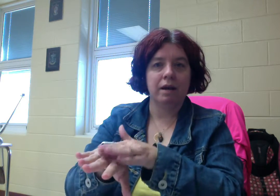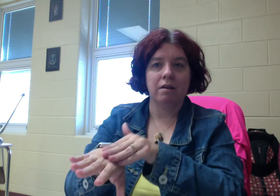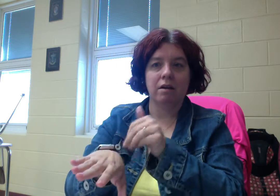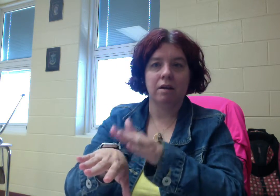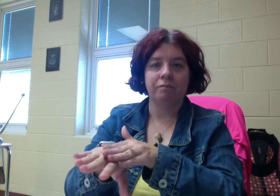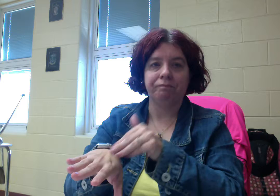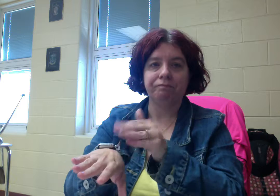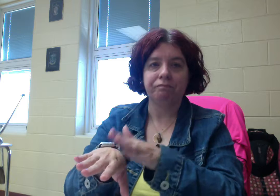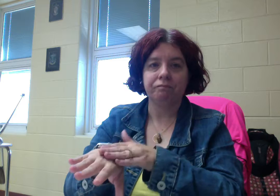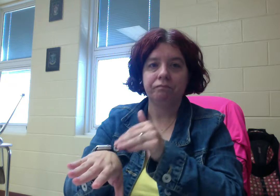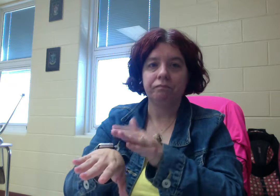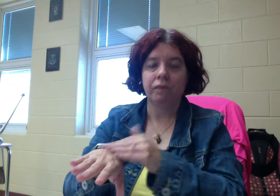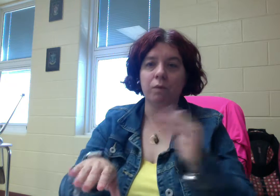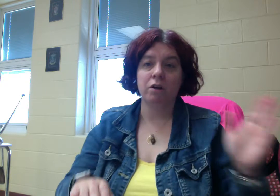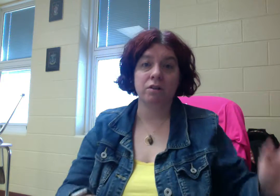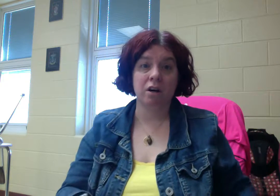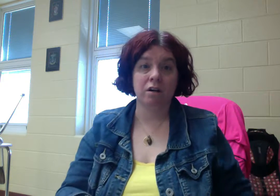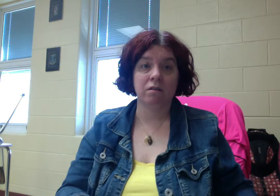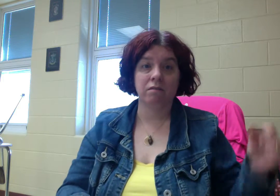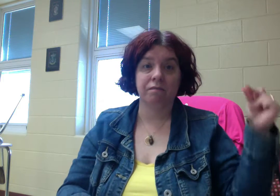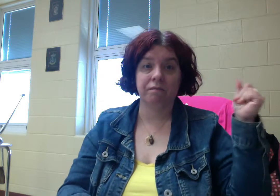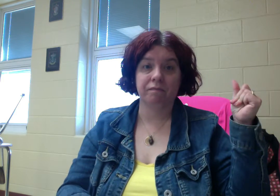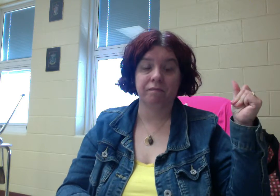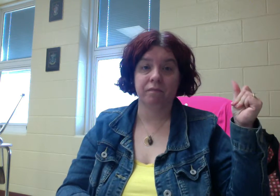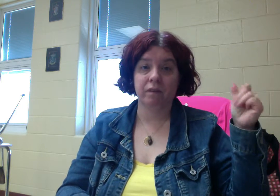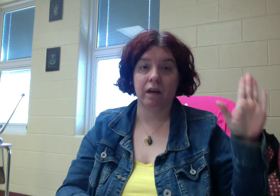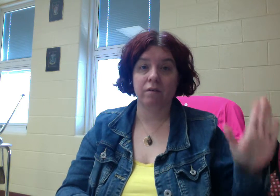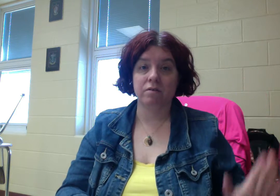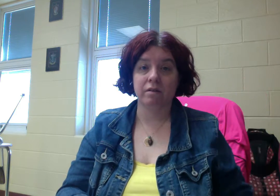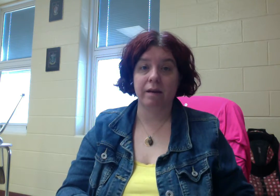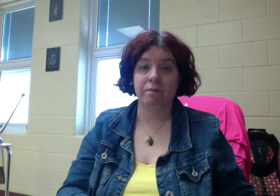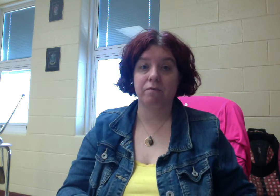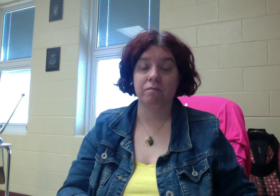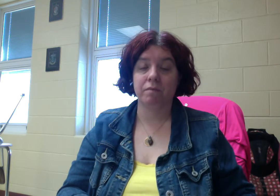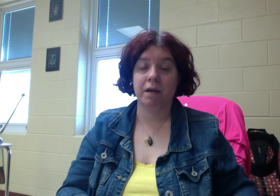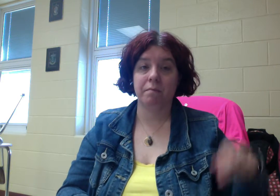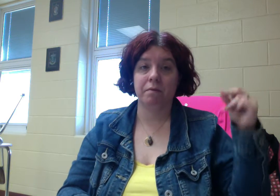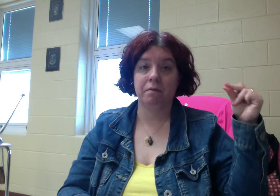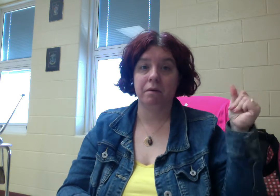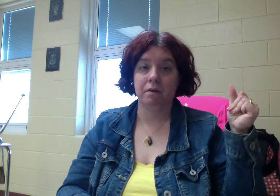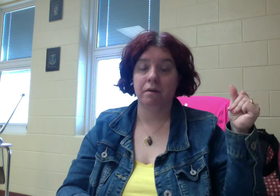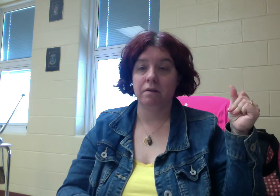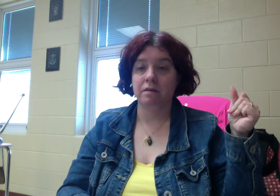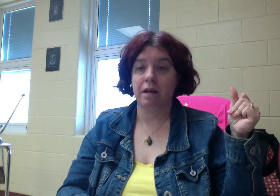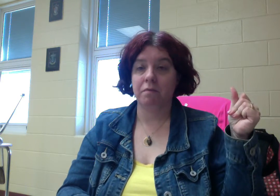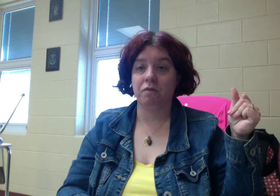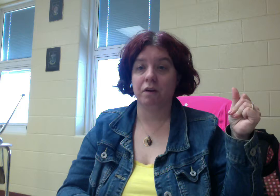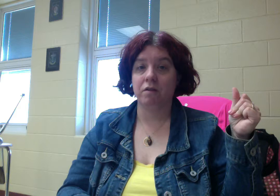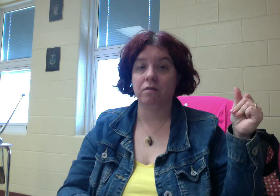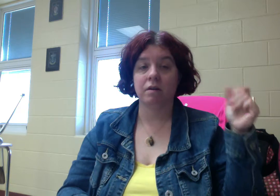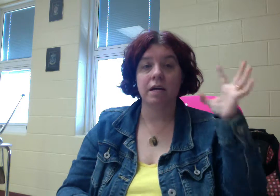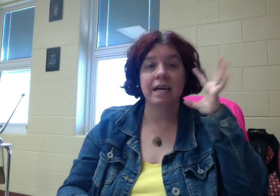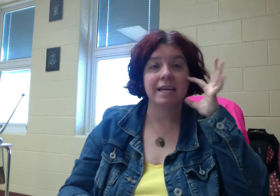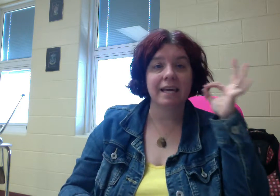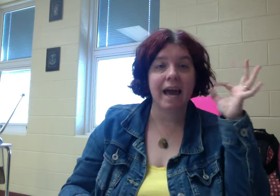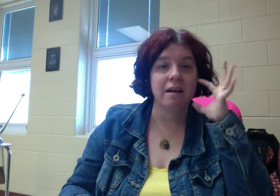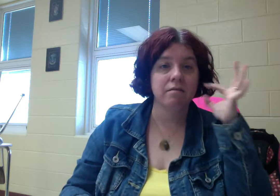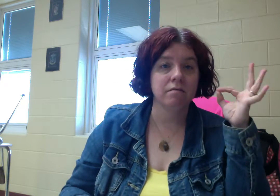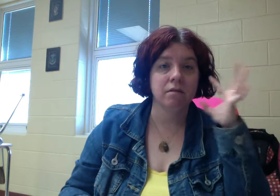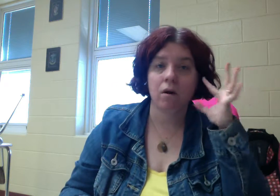your hand. We know dog. Okay, you slap your hip, snap your finger. Cat, always